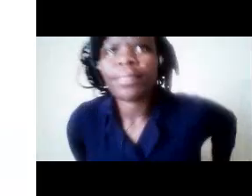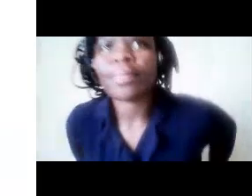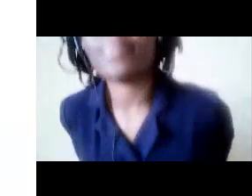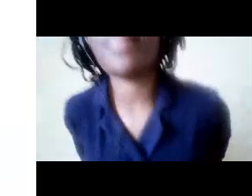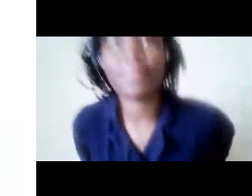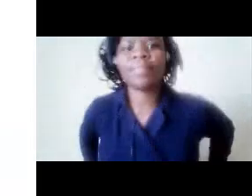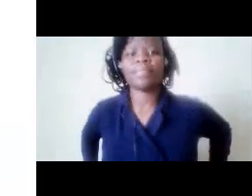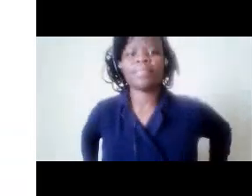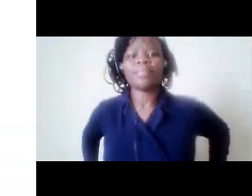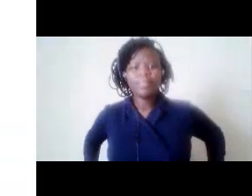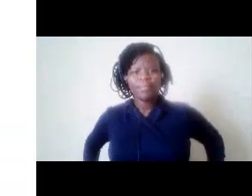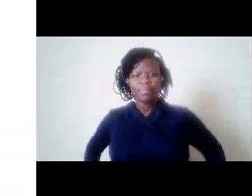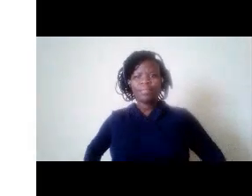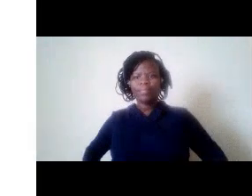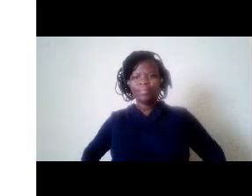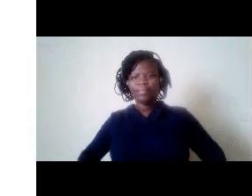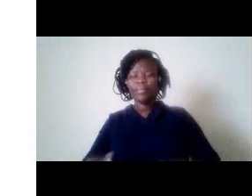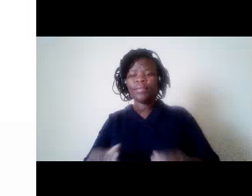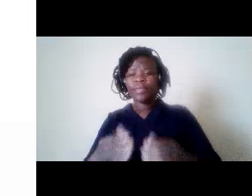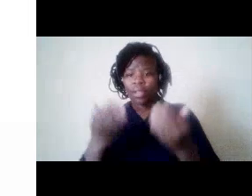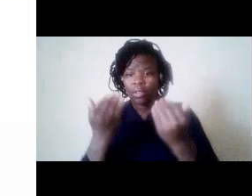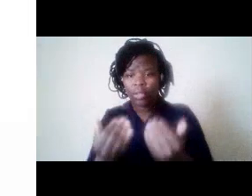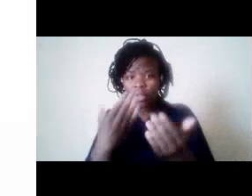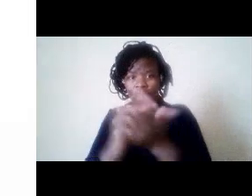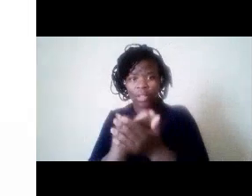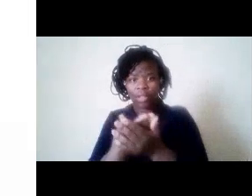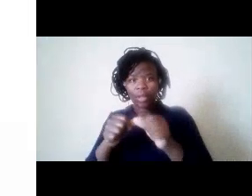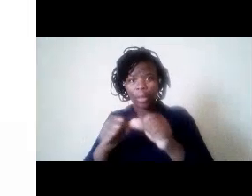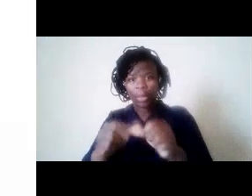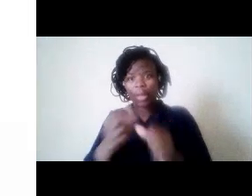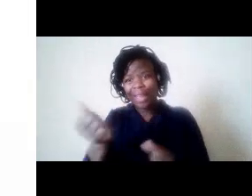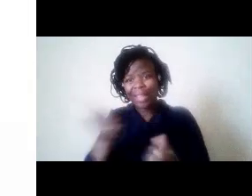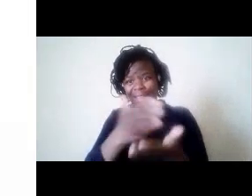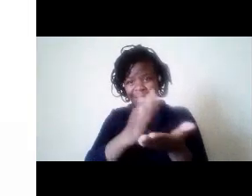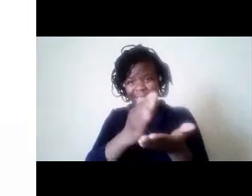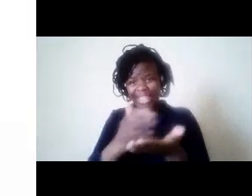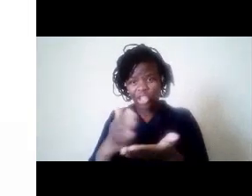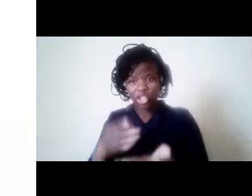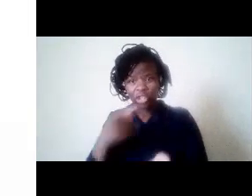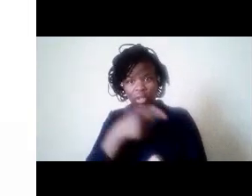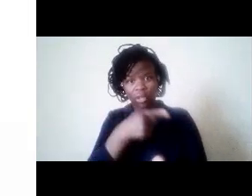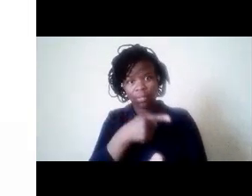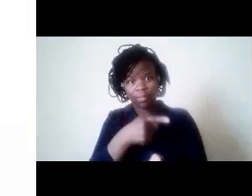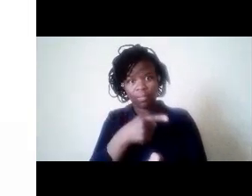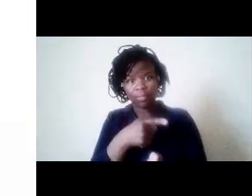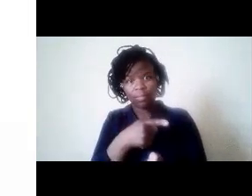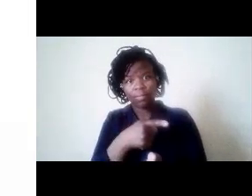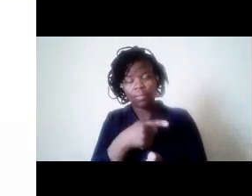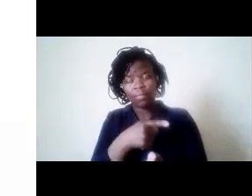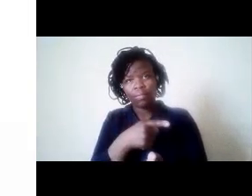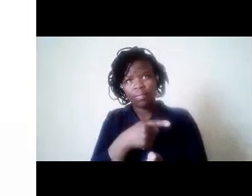So you can go through this other, these other sections. Here,